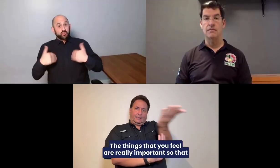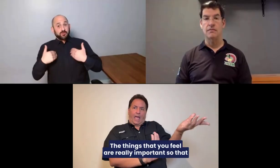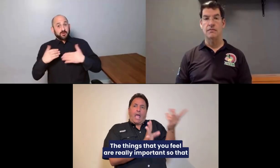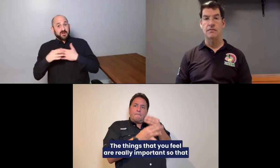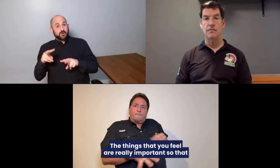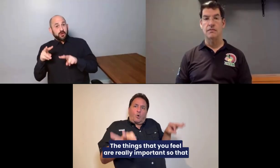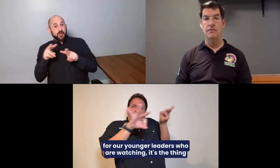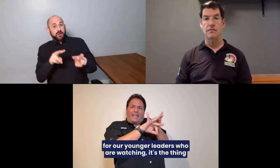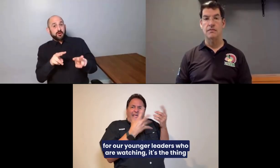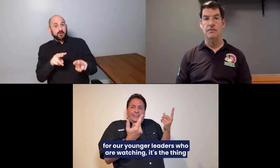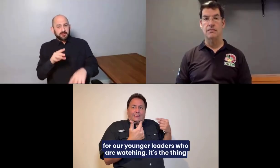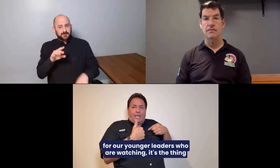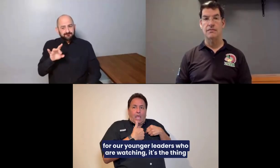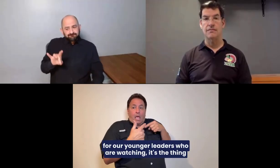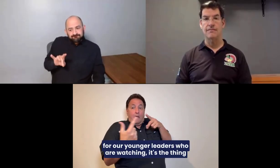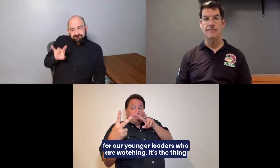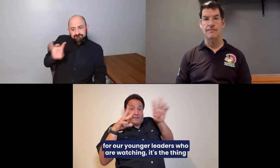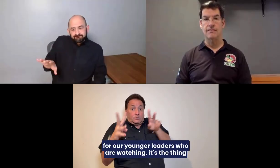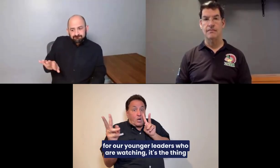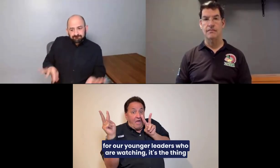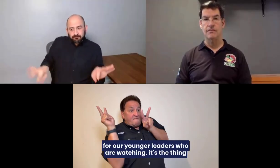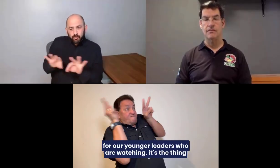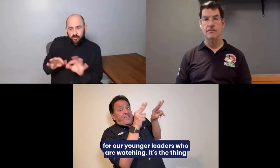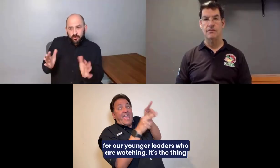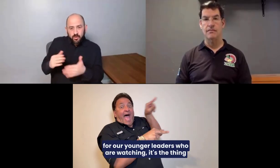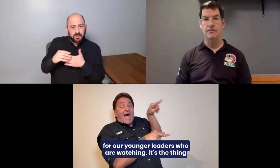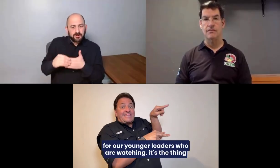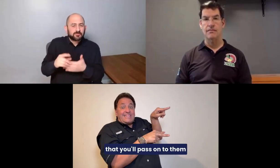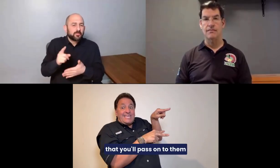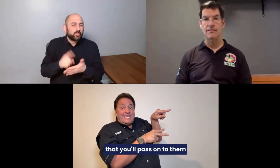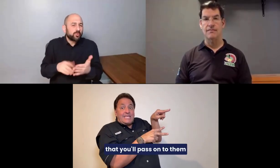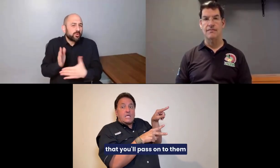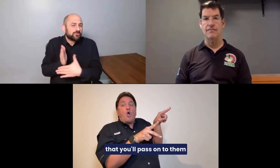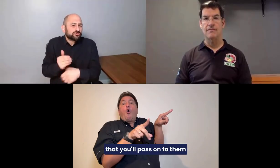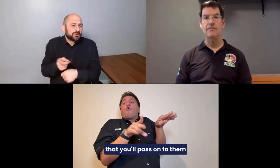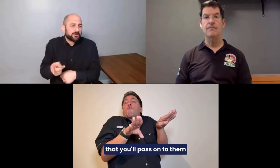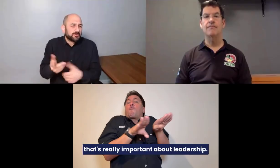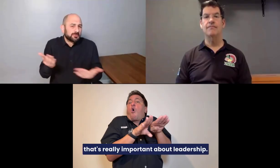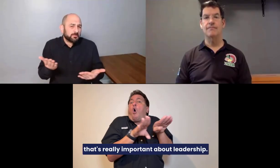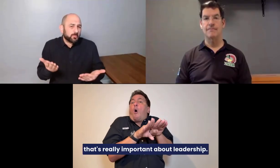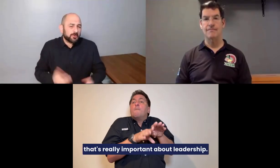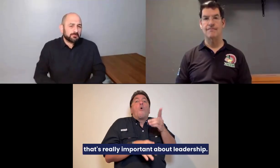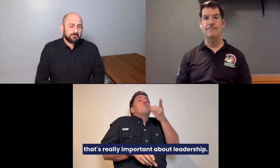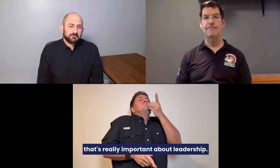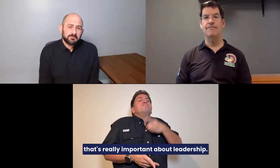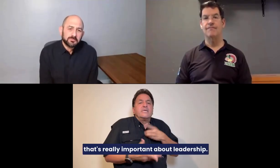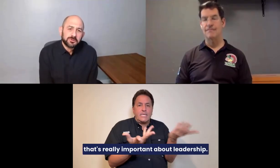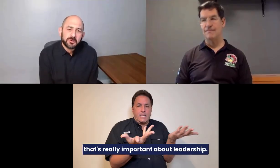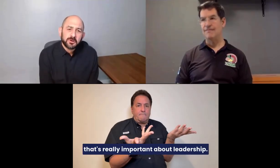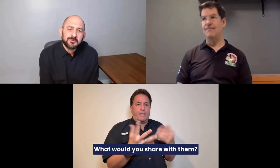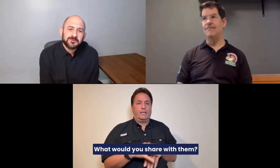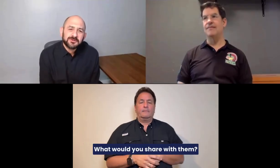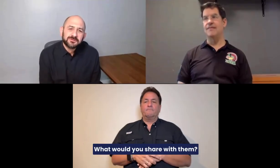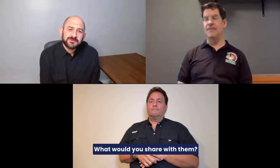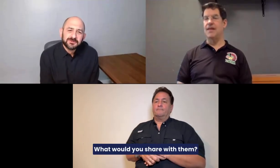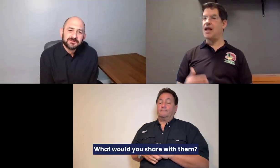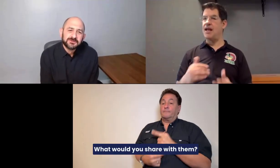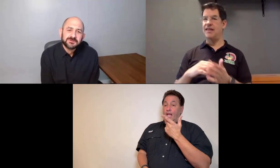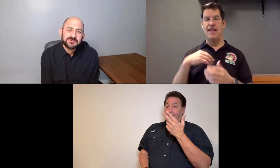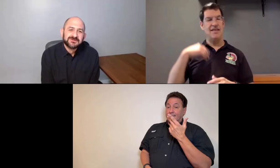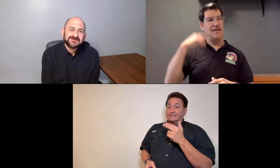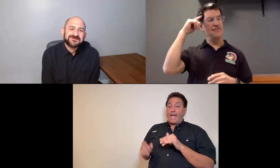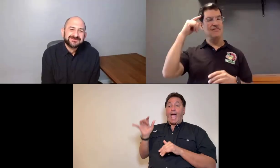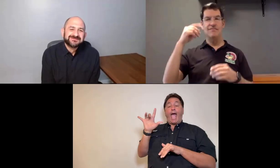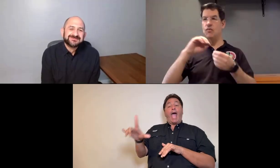really important so that for our younger leaders who are watching, it's the thing that you'll pass on to them that's really important about leadership. What would you share with